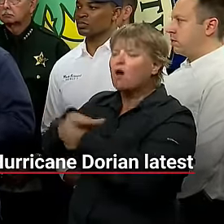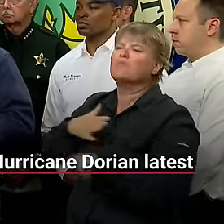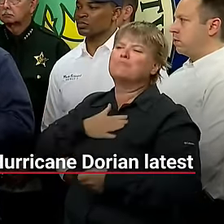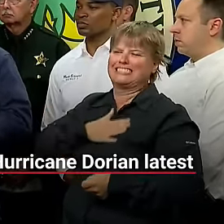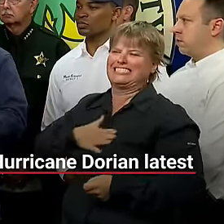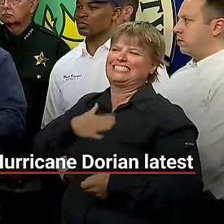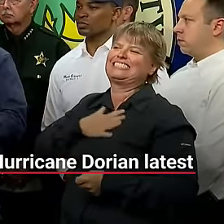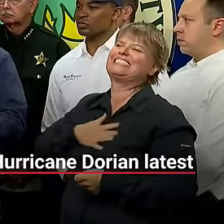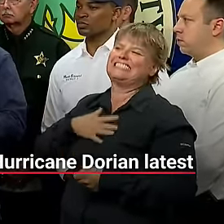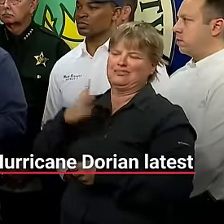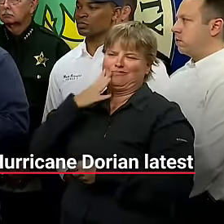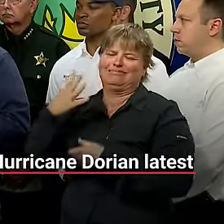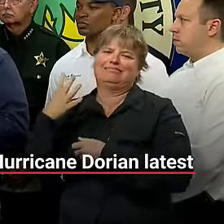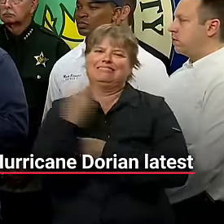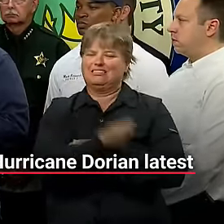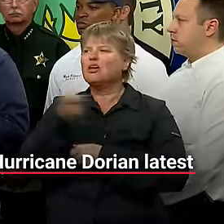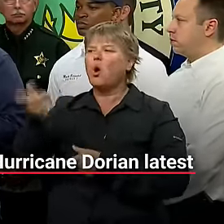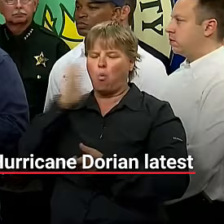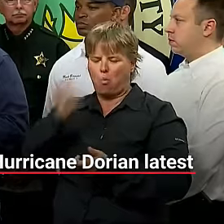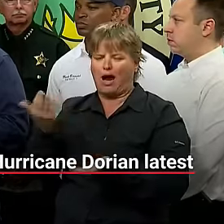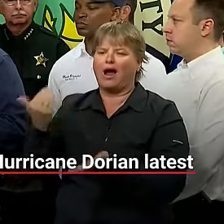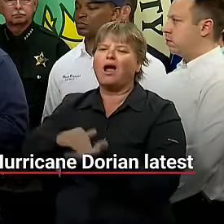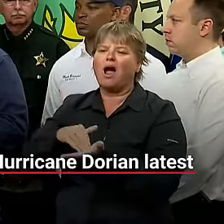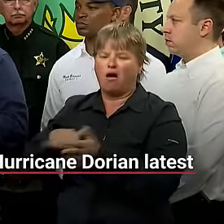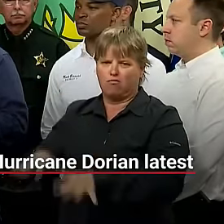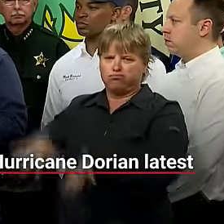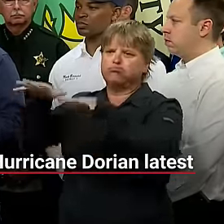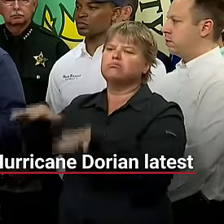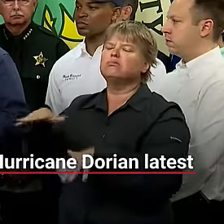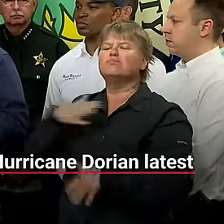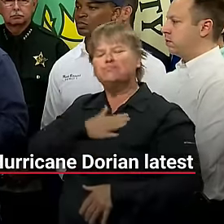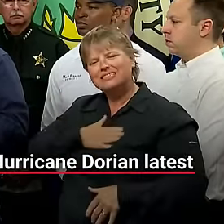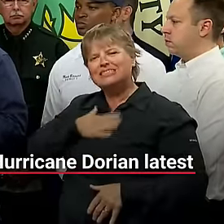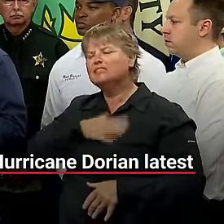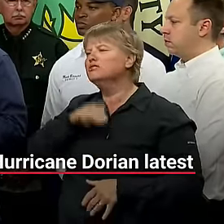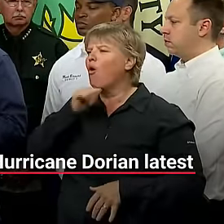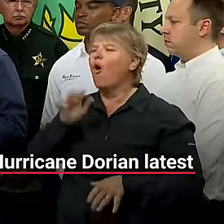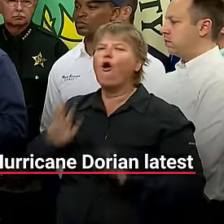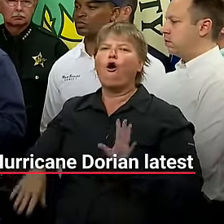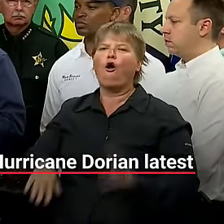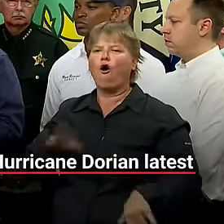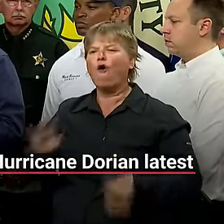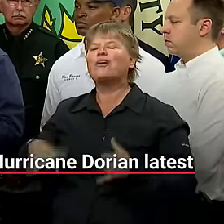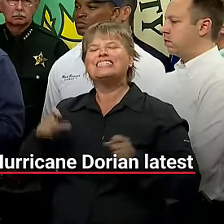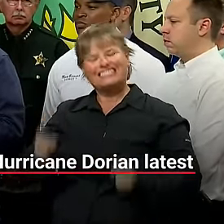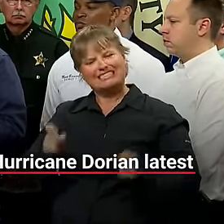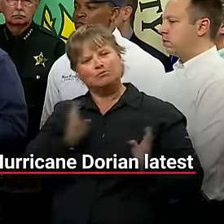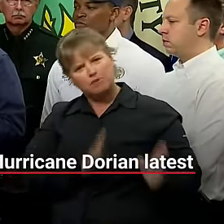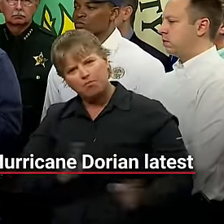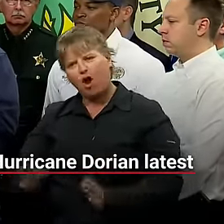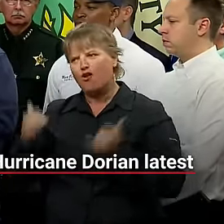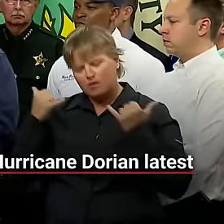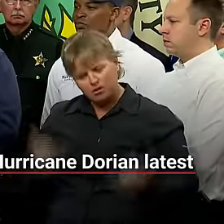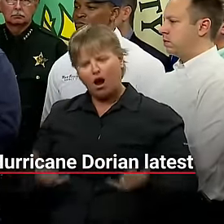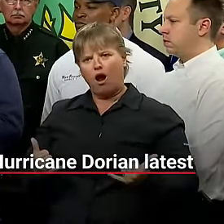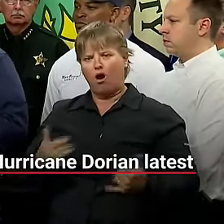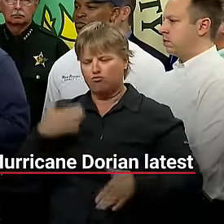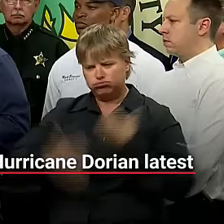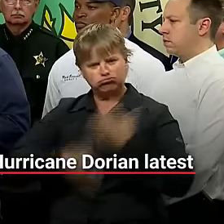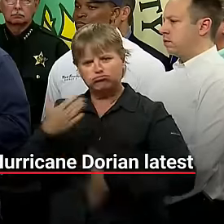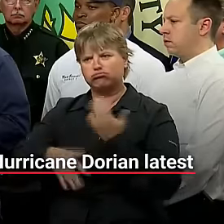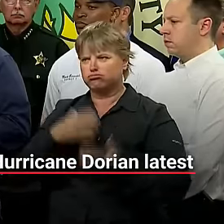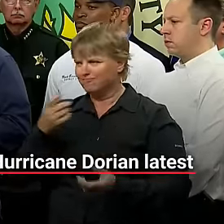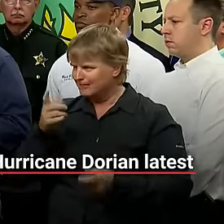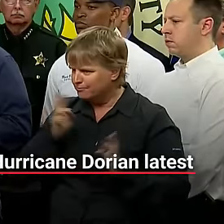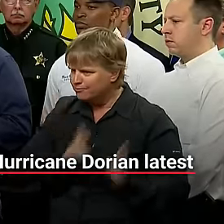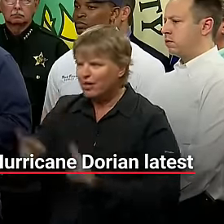if this thing comes across and impacts you. So take preparations. Understand that that could happen. Understand that